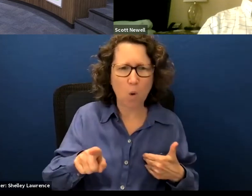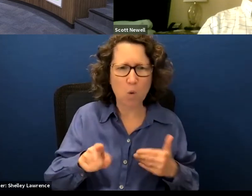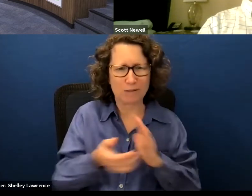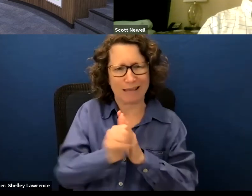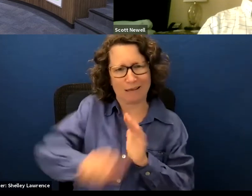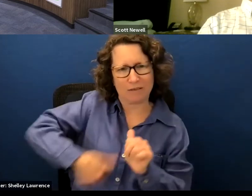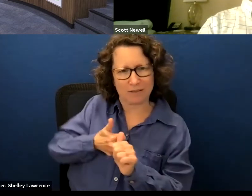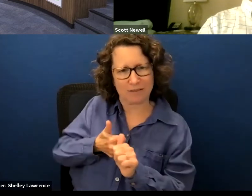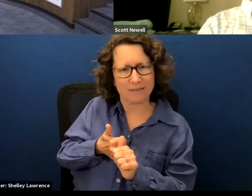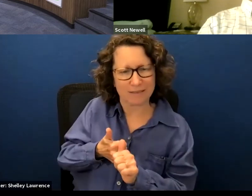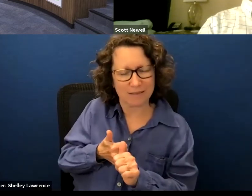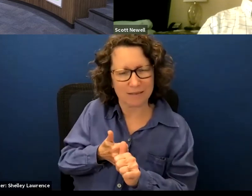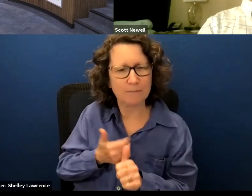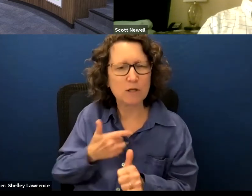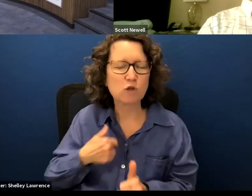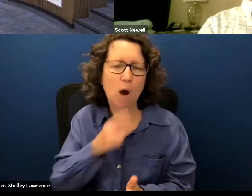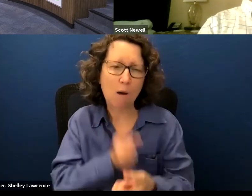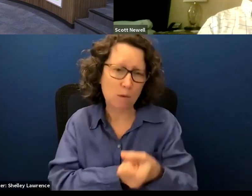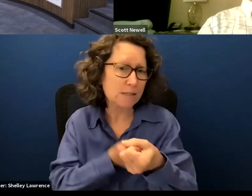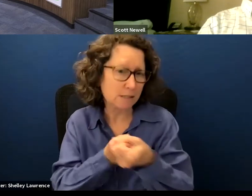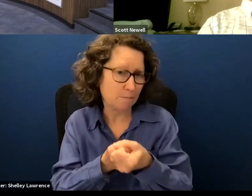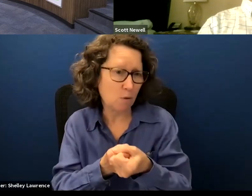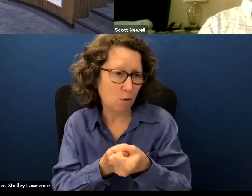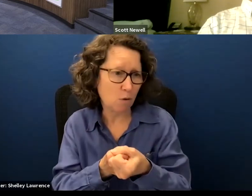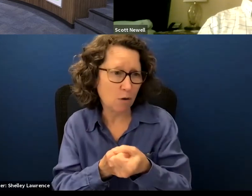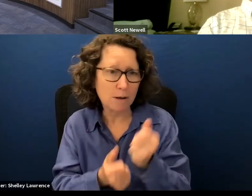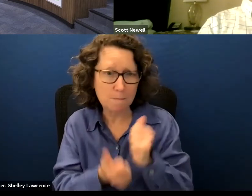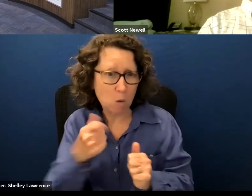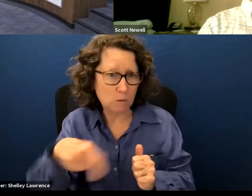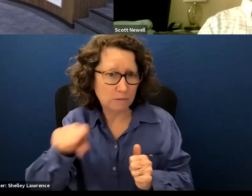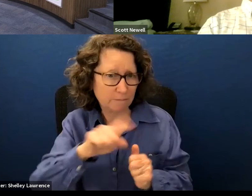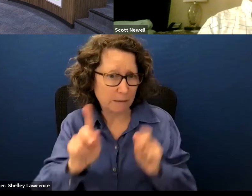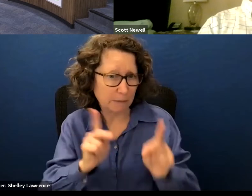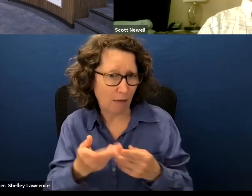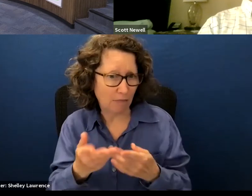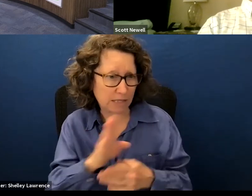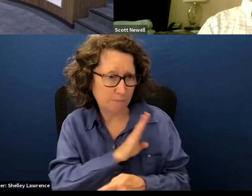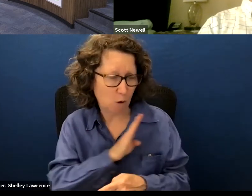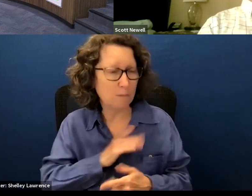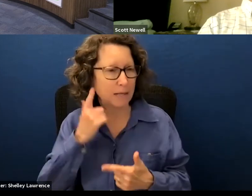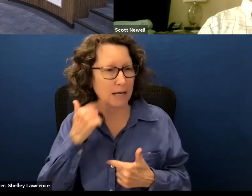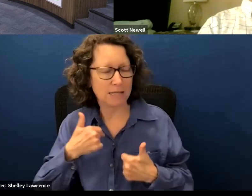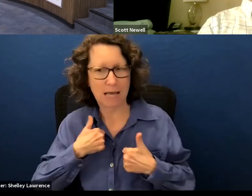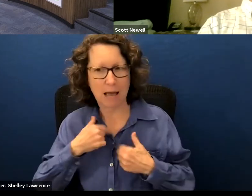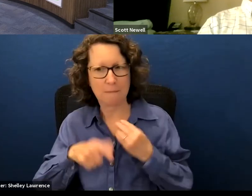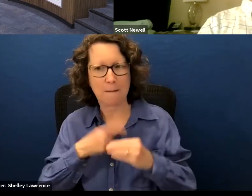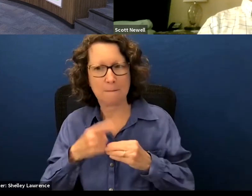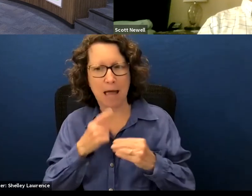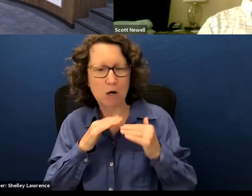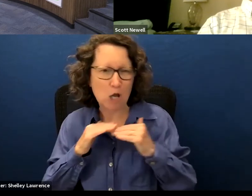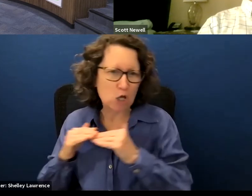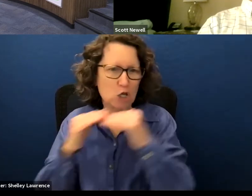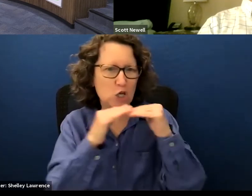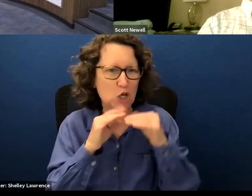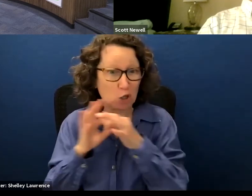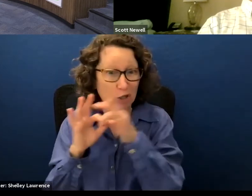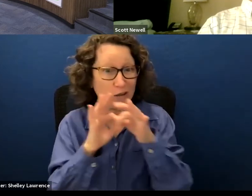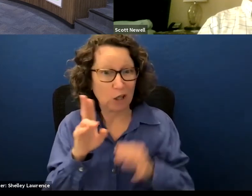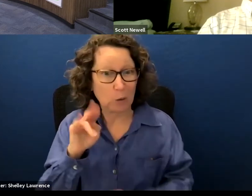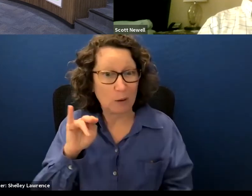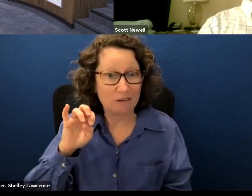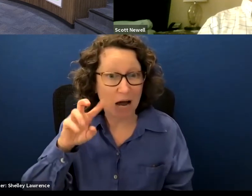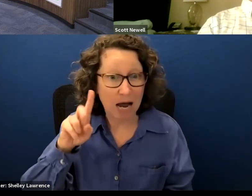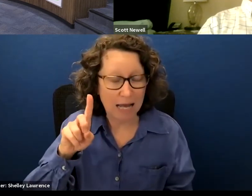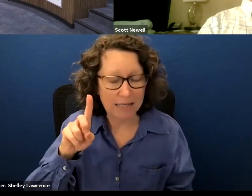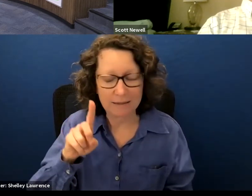us. So I will support the majority of this board because I'm about being unified in, again,